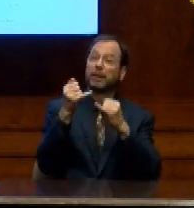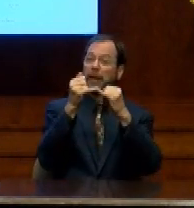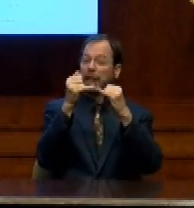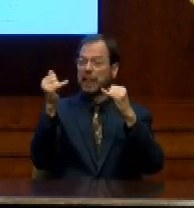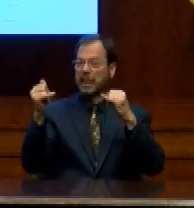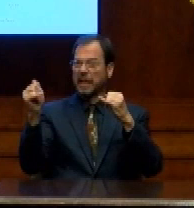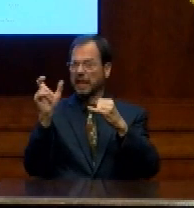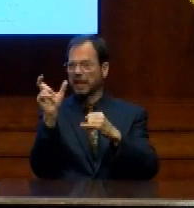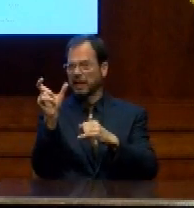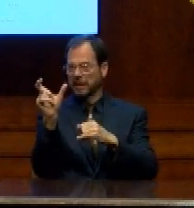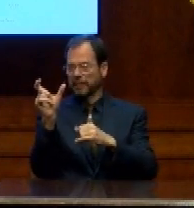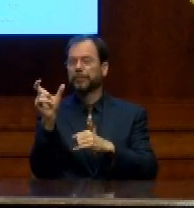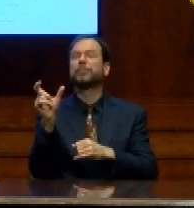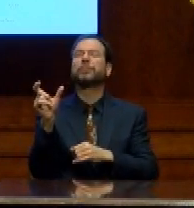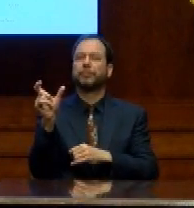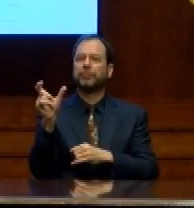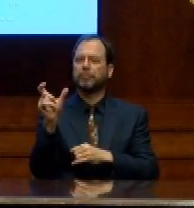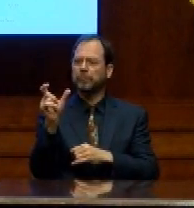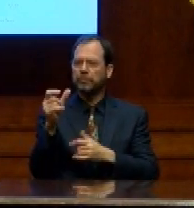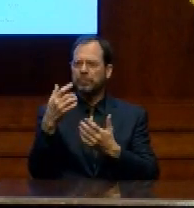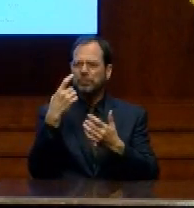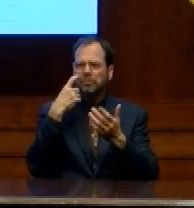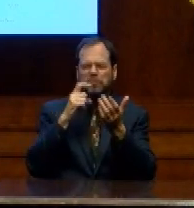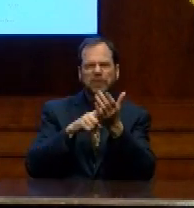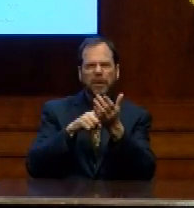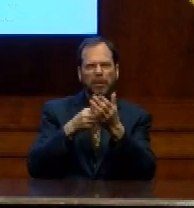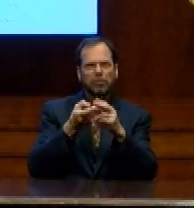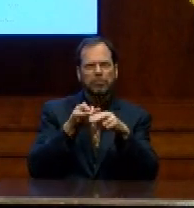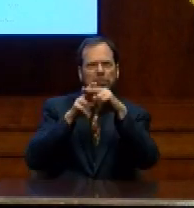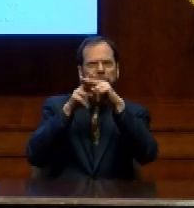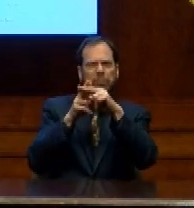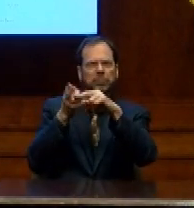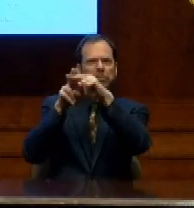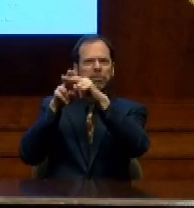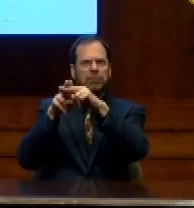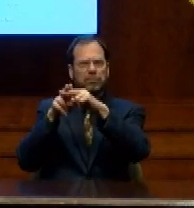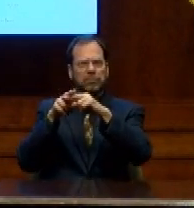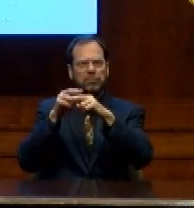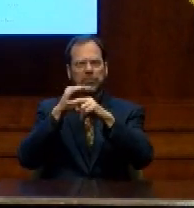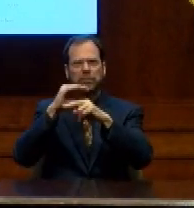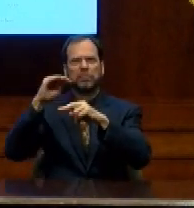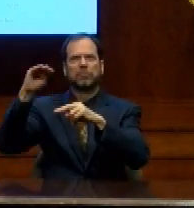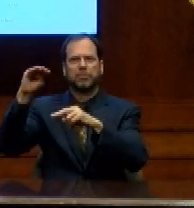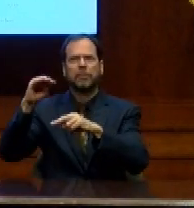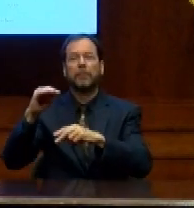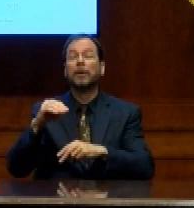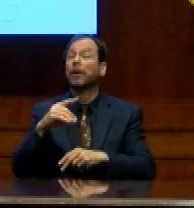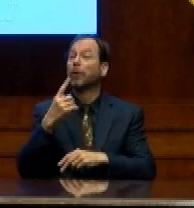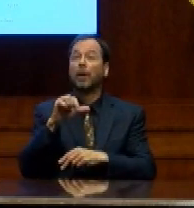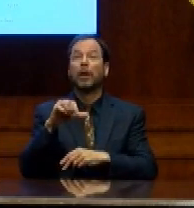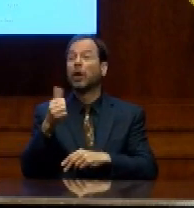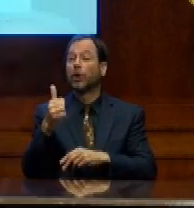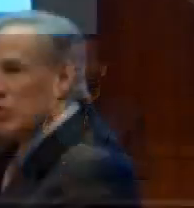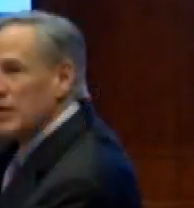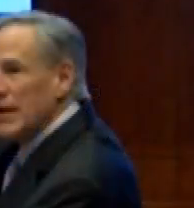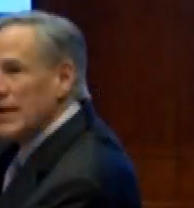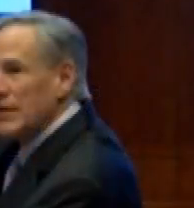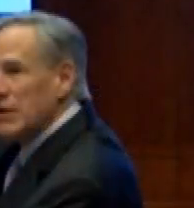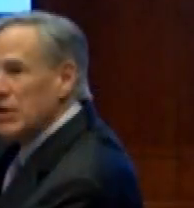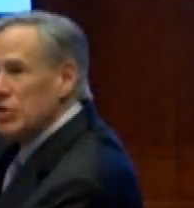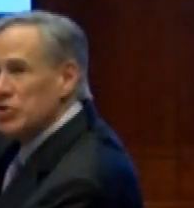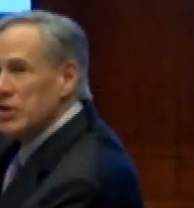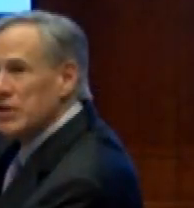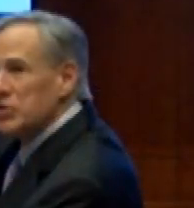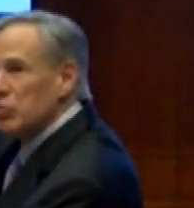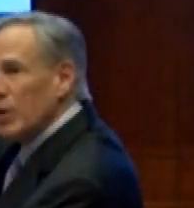you will see several times when it goes up in number. You will also see what I think is most important, and that is on the right-hand side of